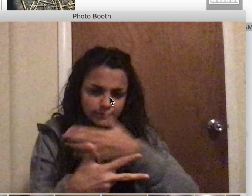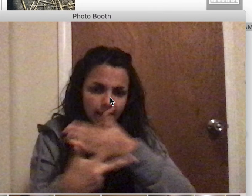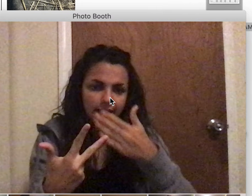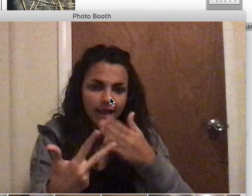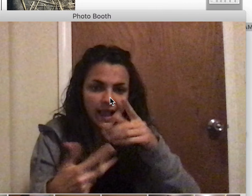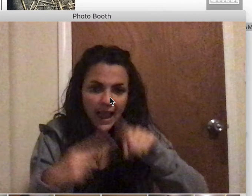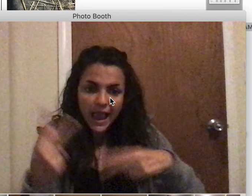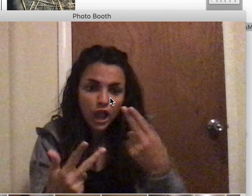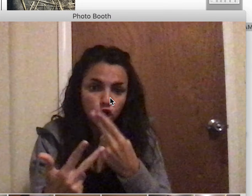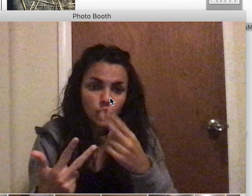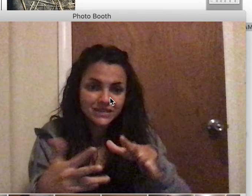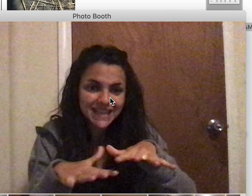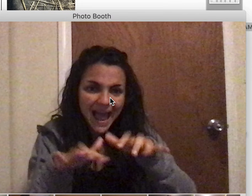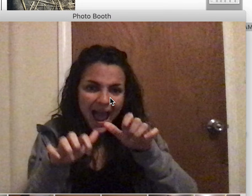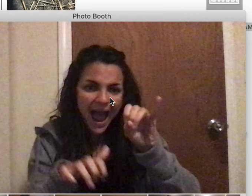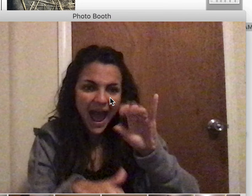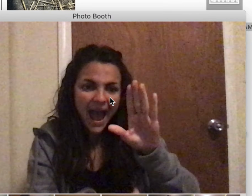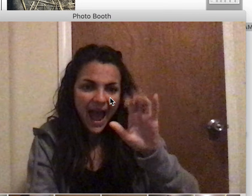that.